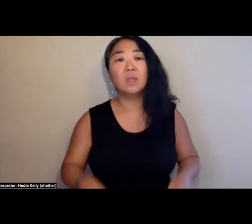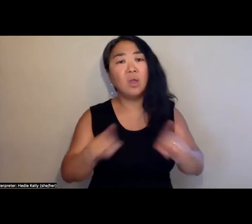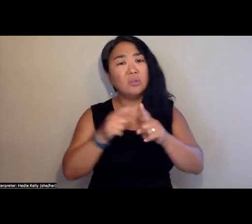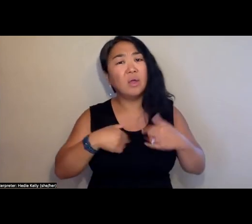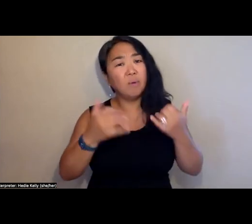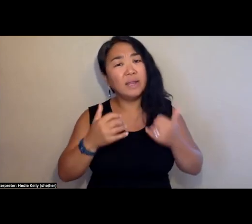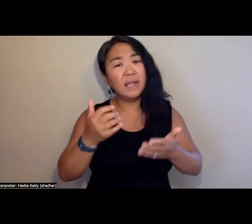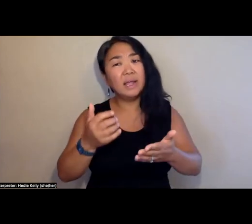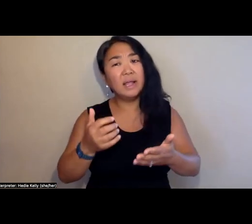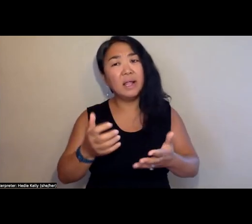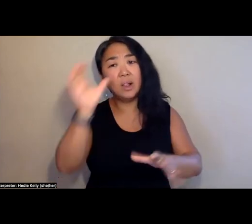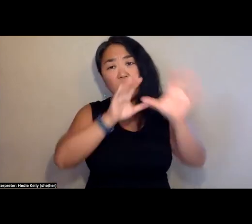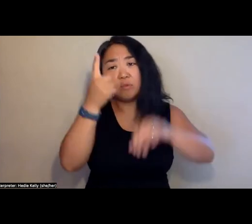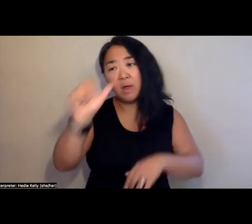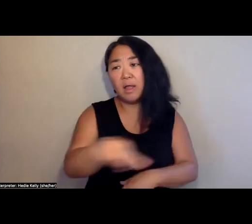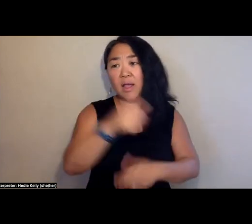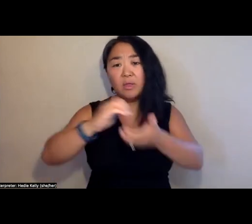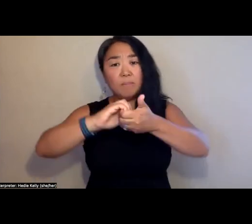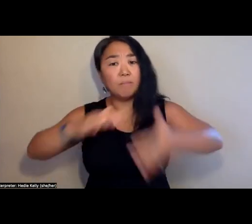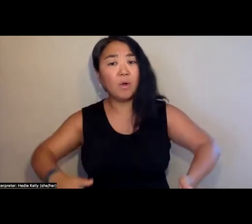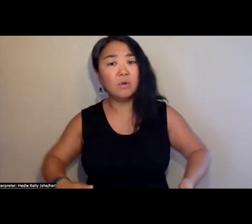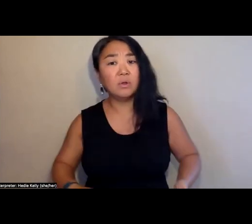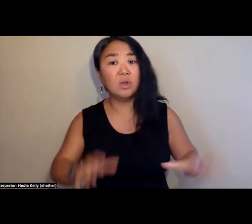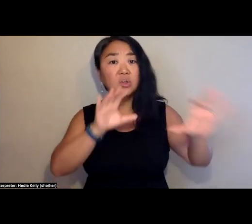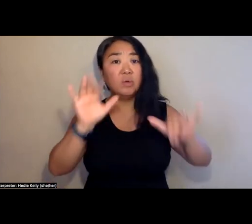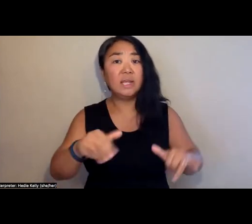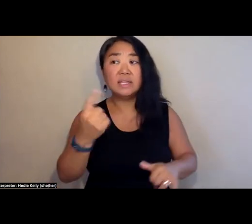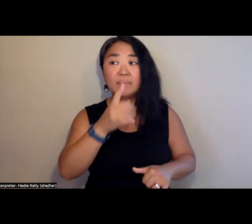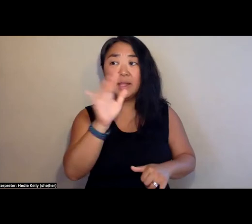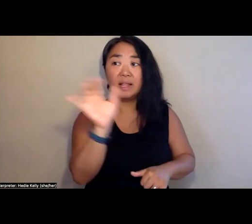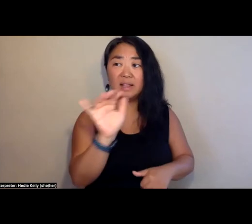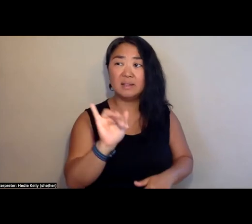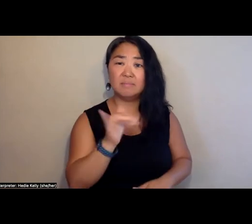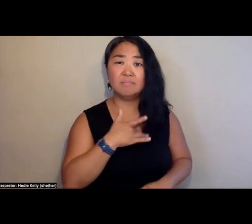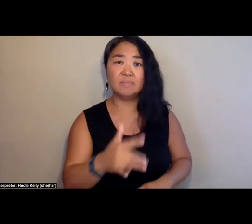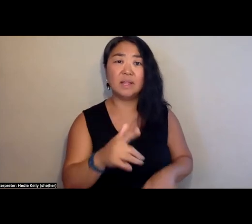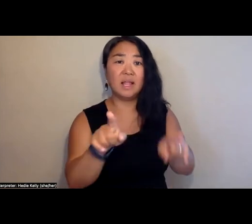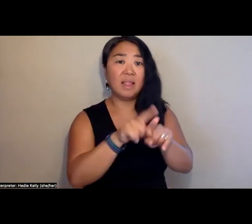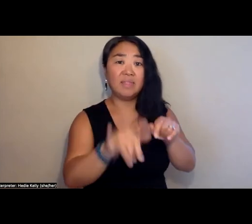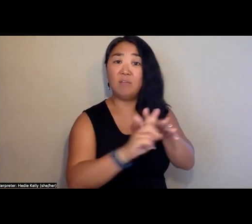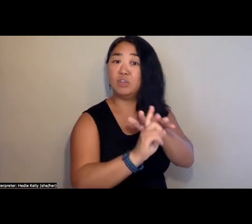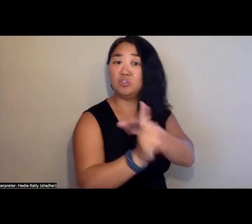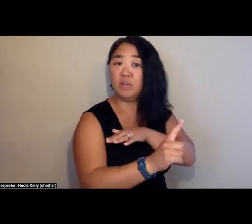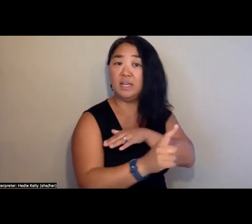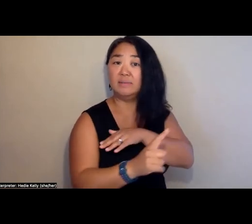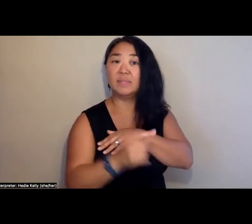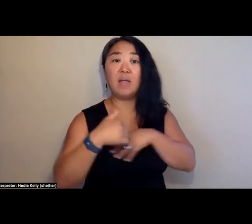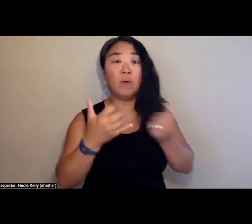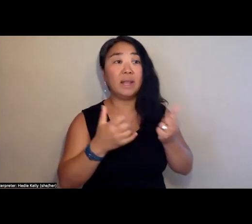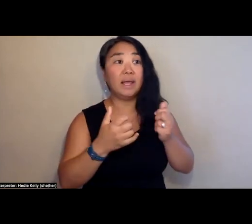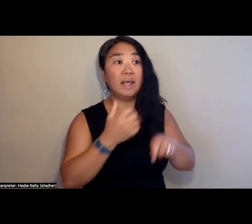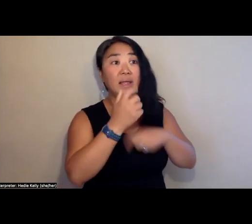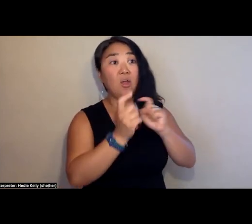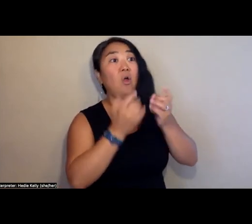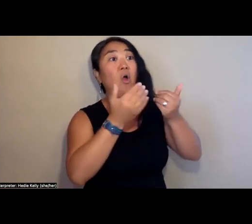more partners for doing things like that retreat, which I hope to be able to package up as an offering for maybe the